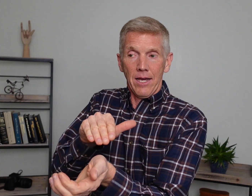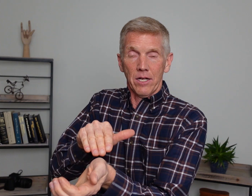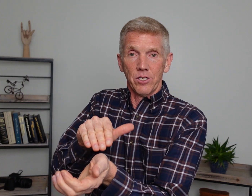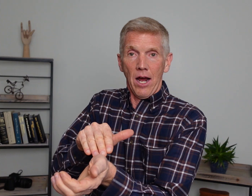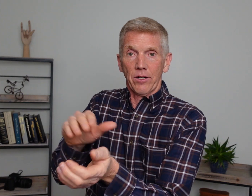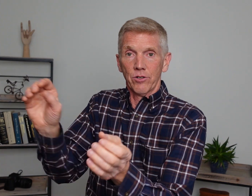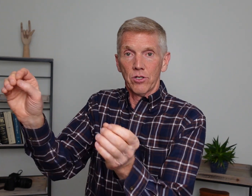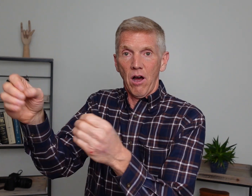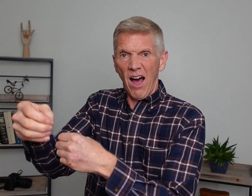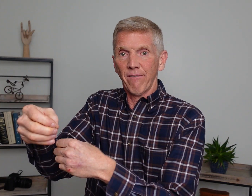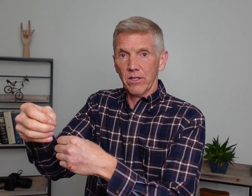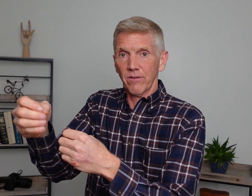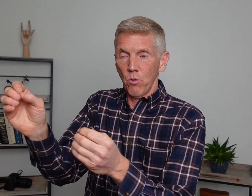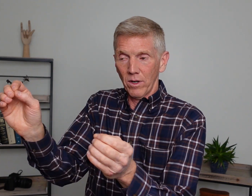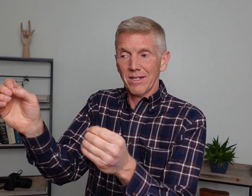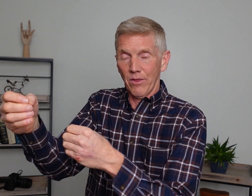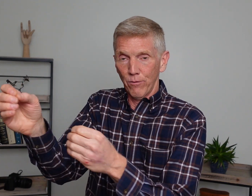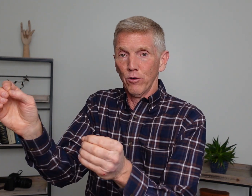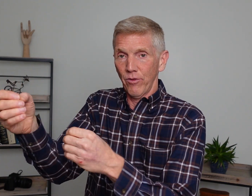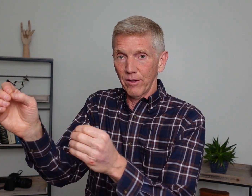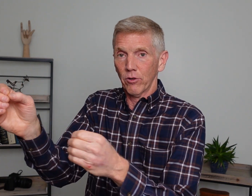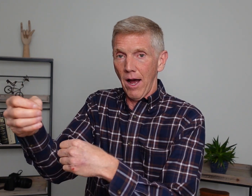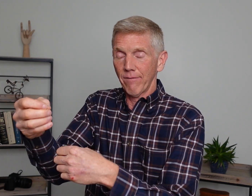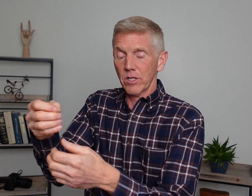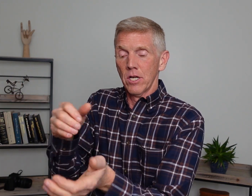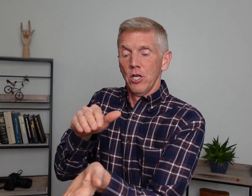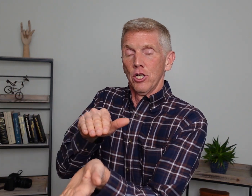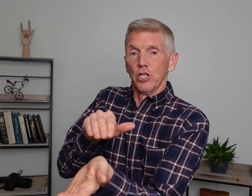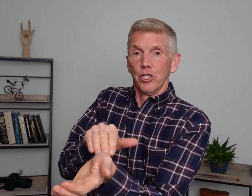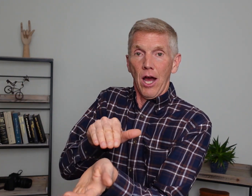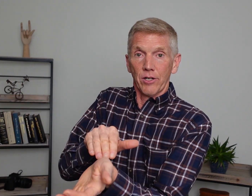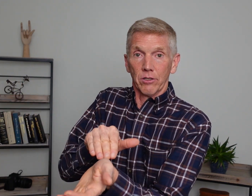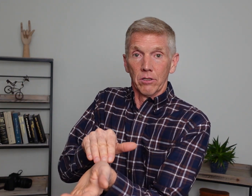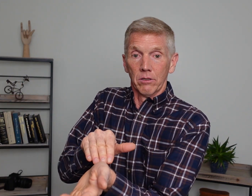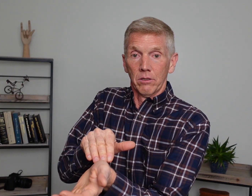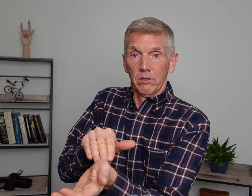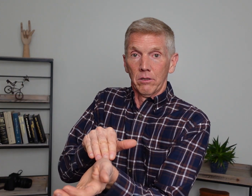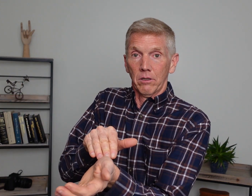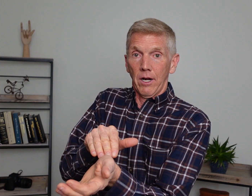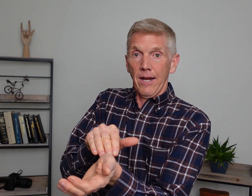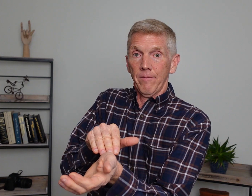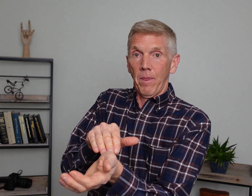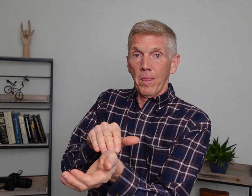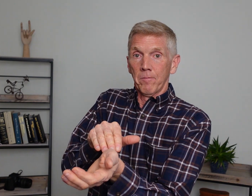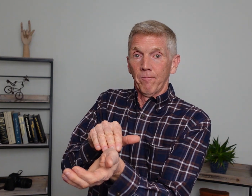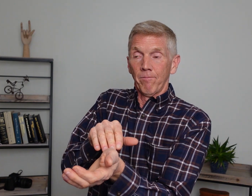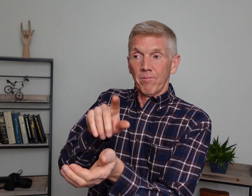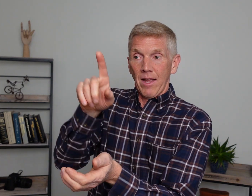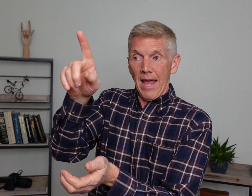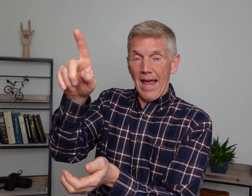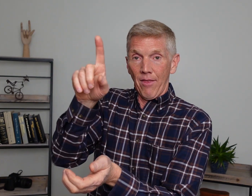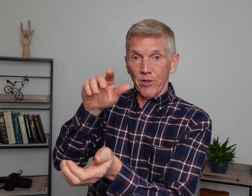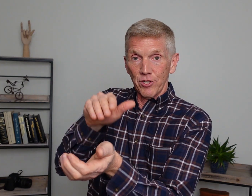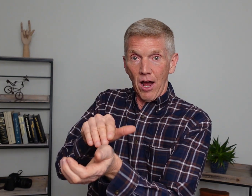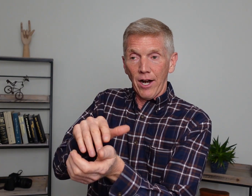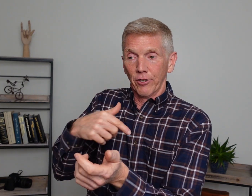a doctor's office, if you want to sign the full thing for office. Doctor, right? At the doctor,